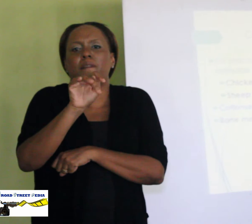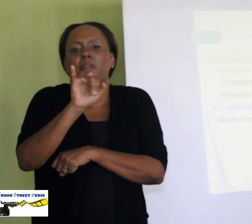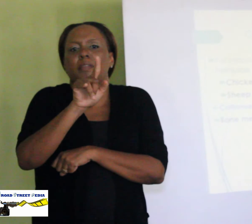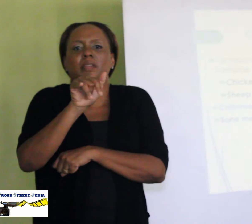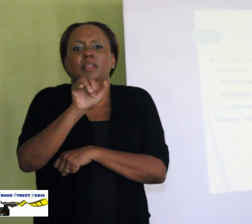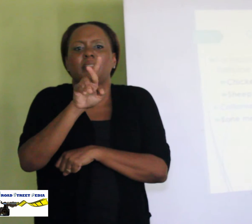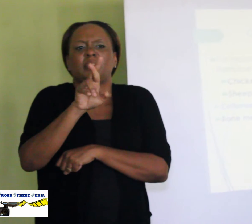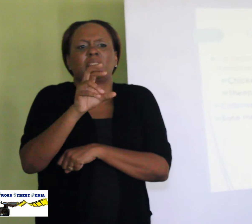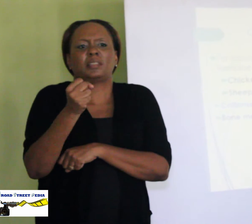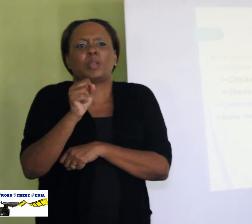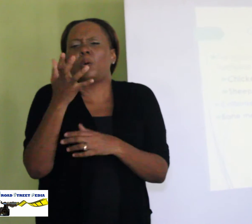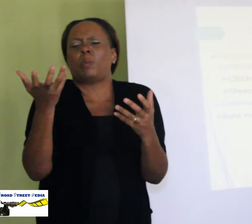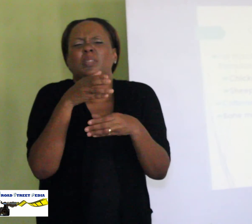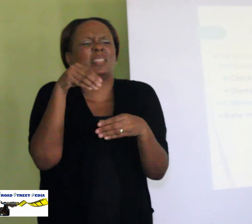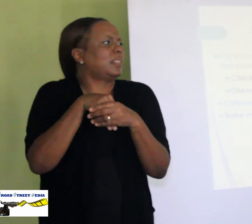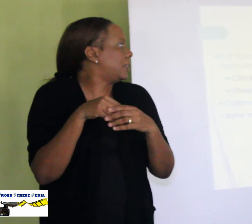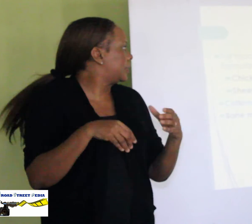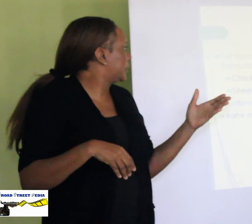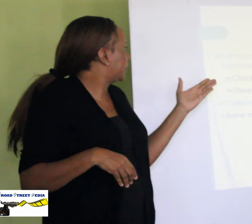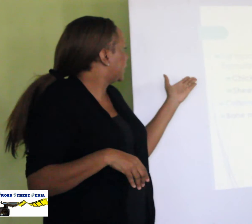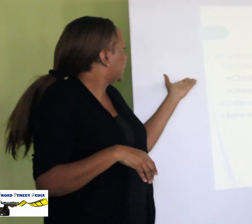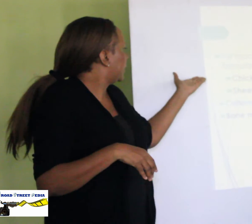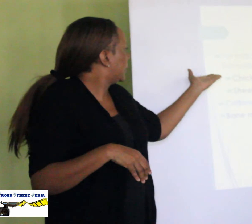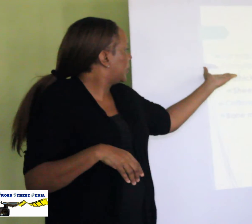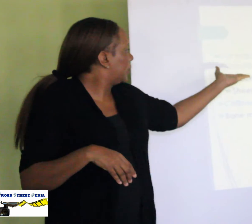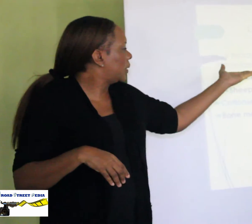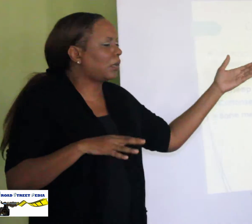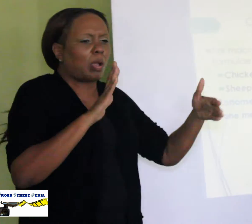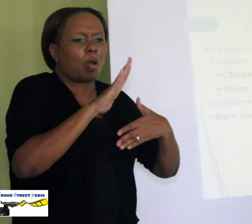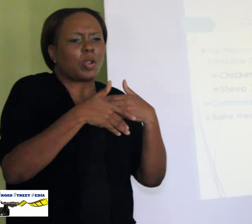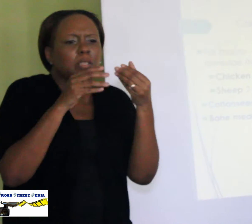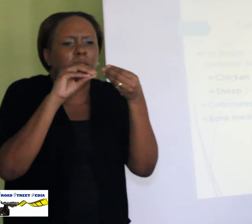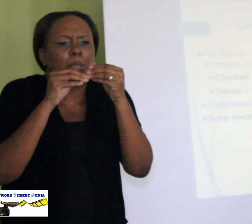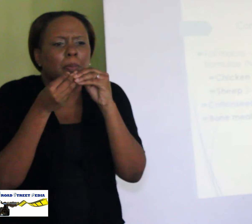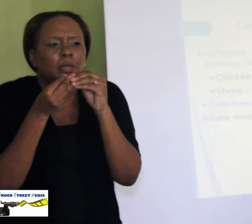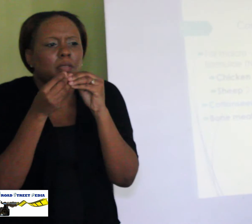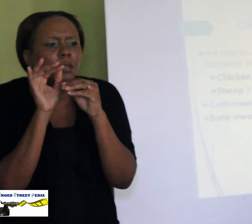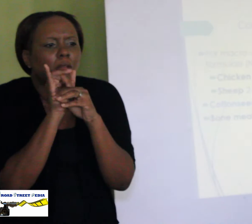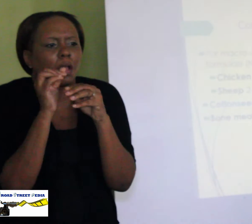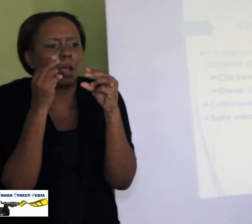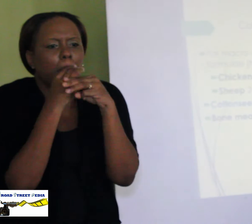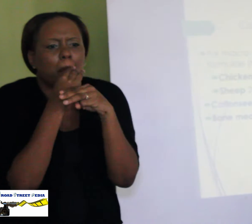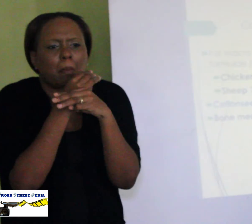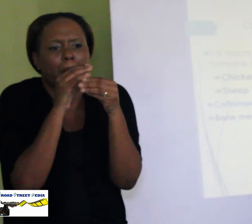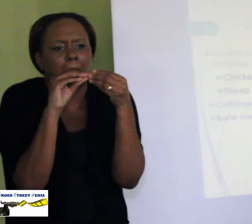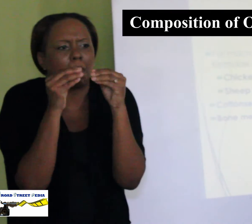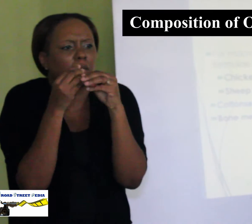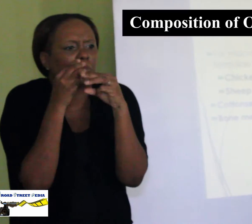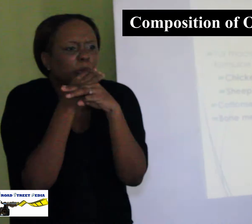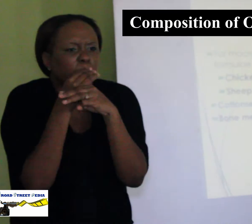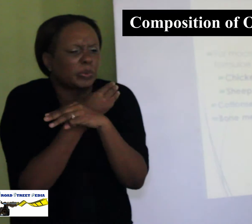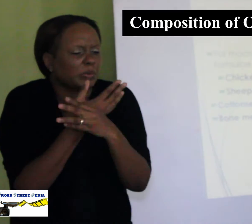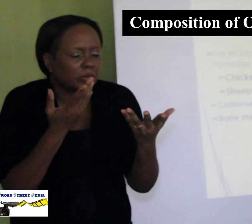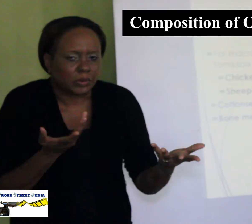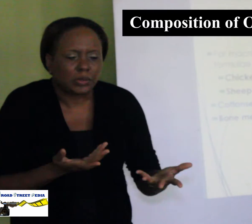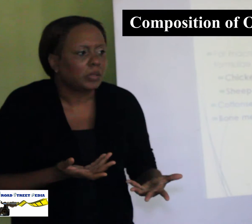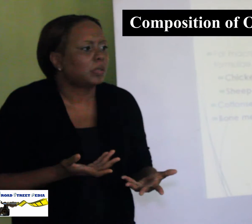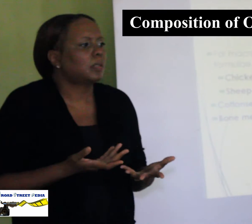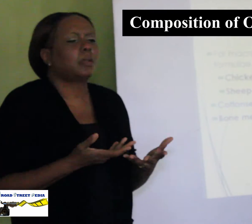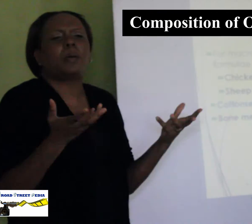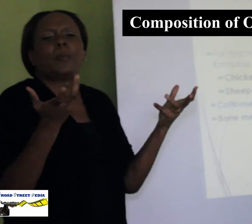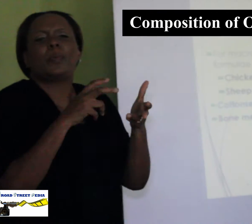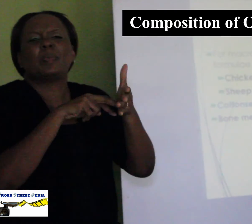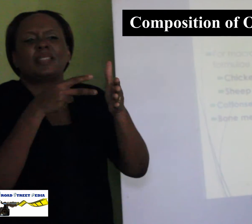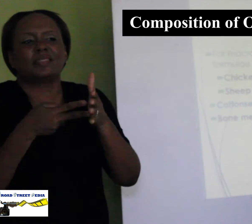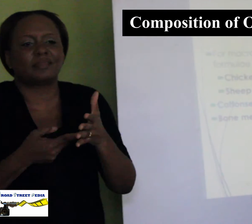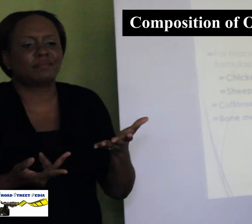cow manure here, you see 0.7, 0.2, and 0.5. This ratio is just telling